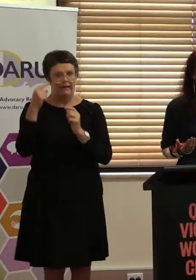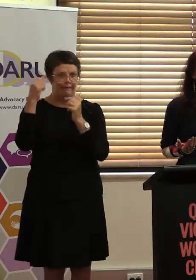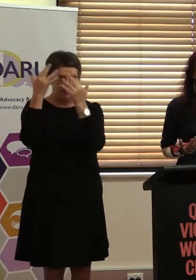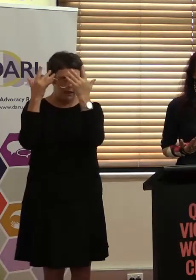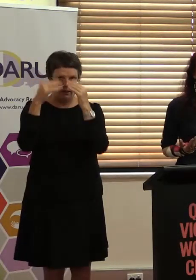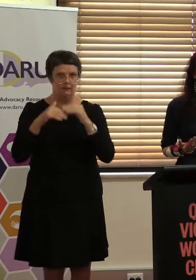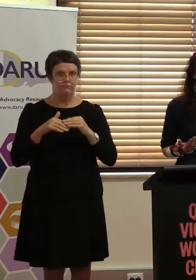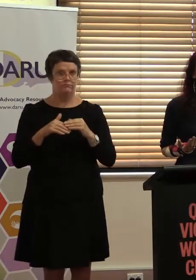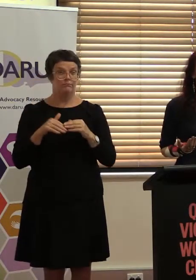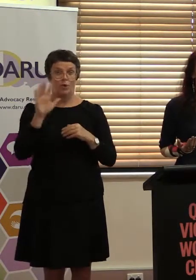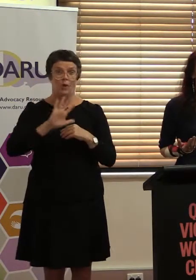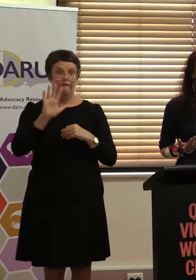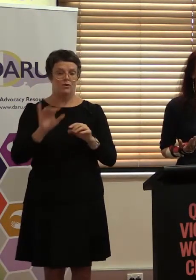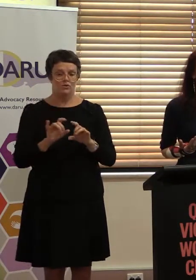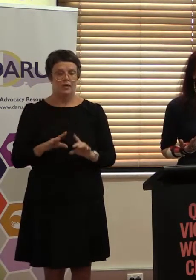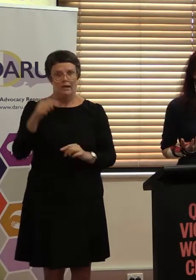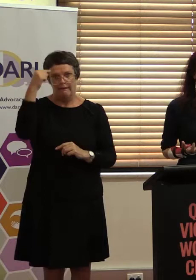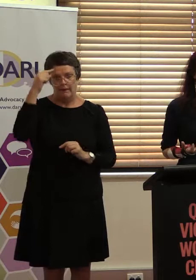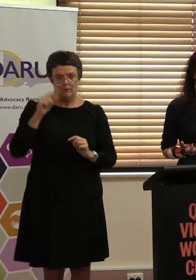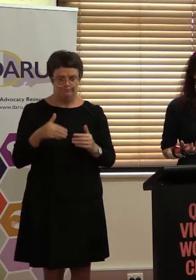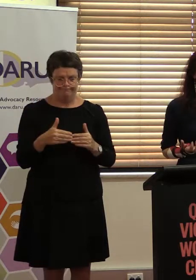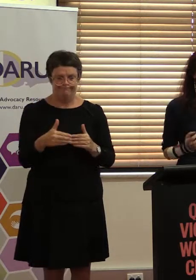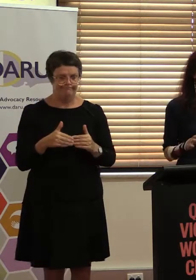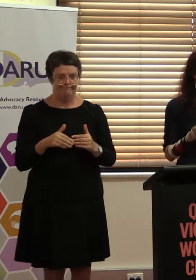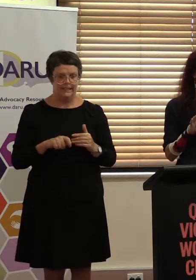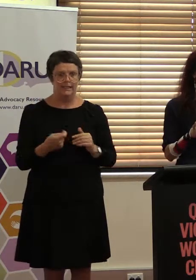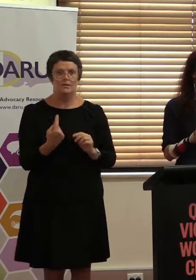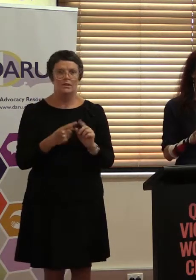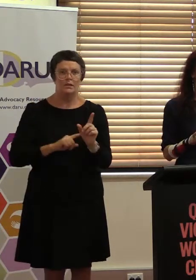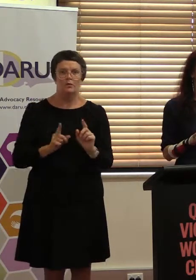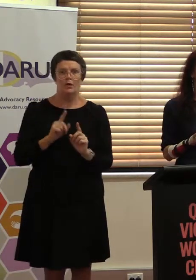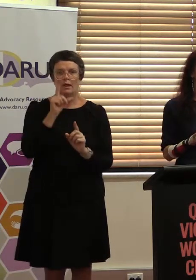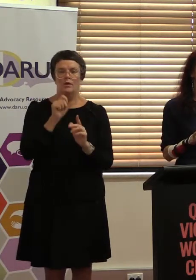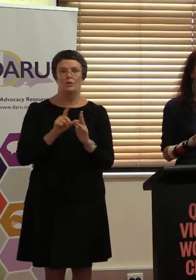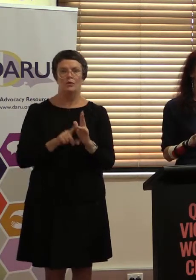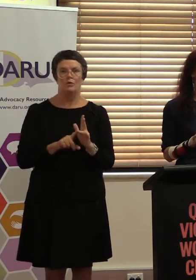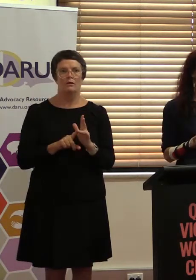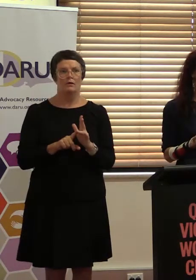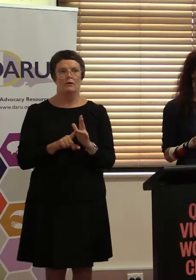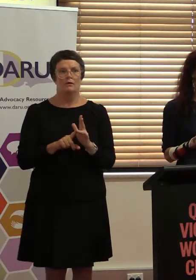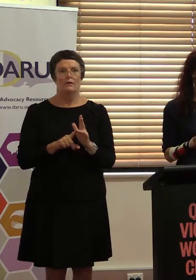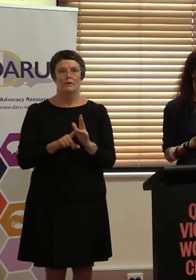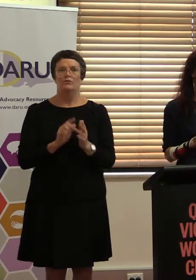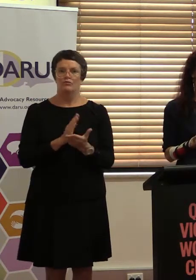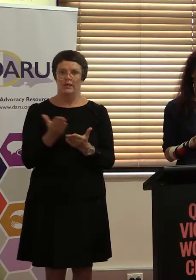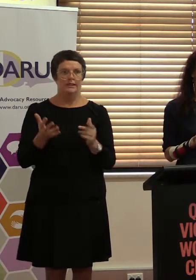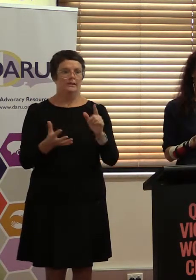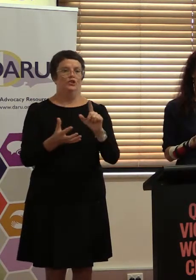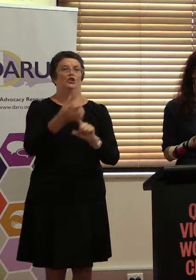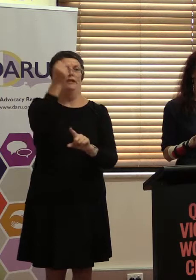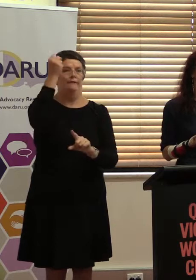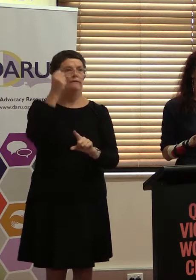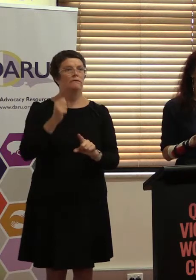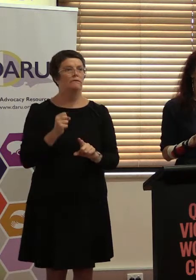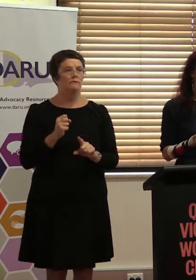take in the next year that might achieve some very specific but important outcomes for kids with